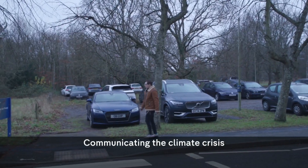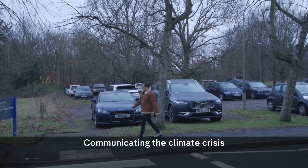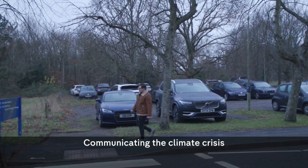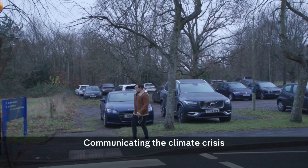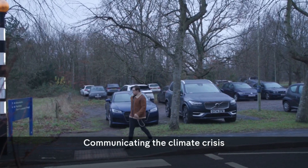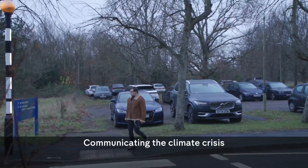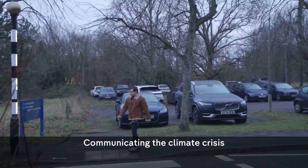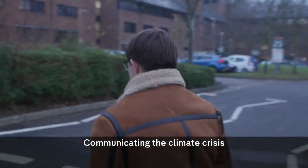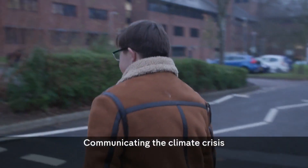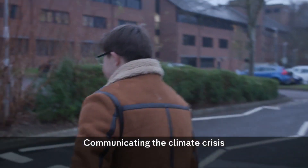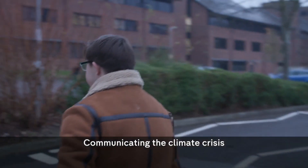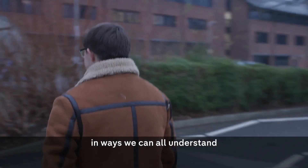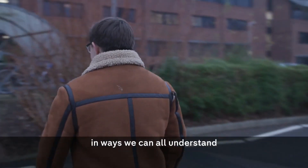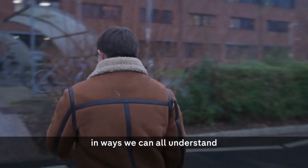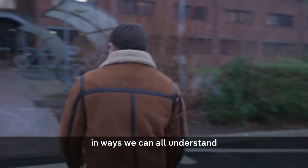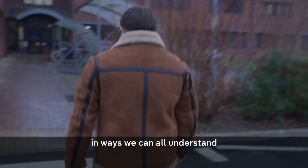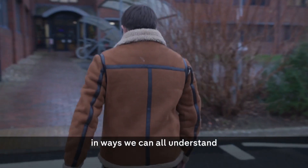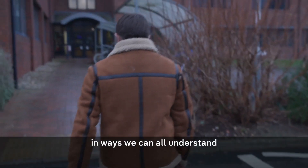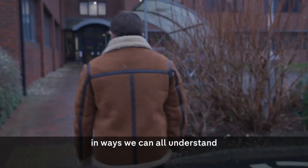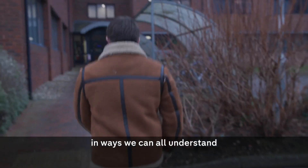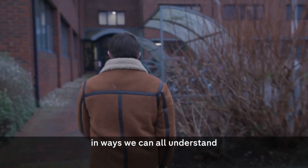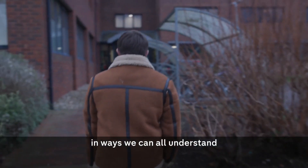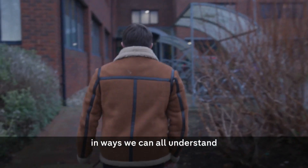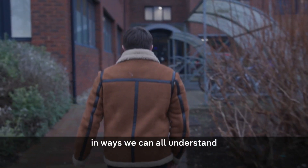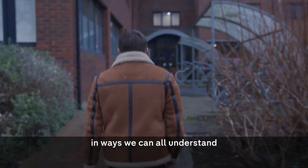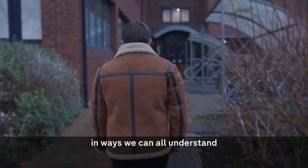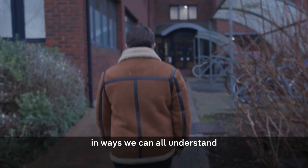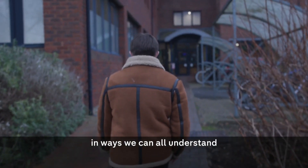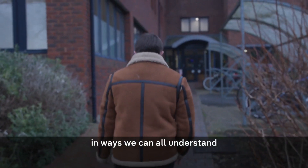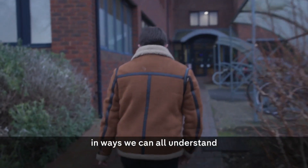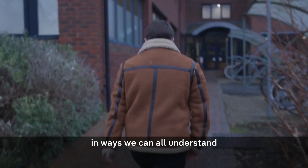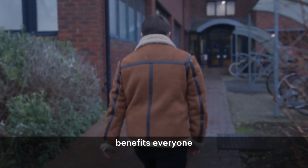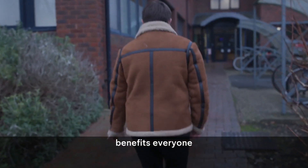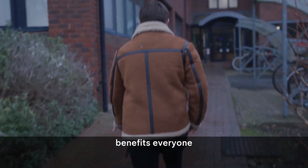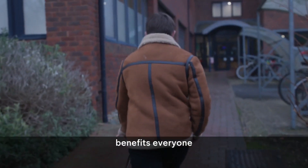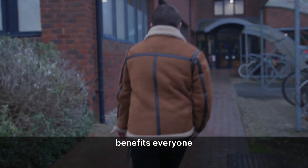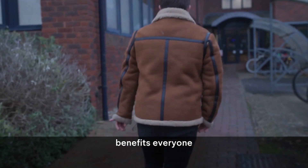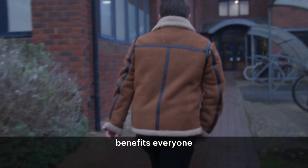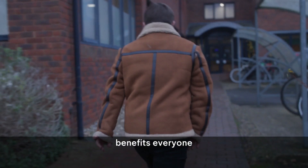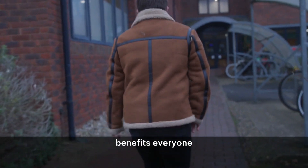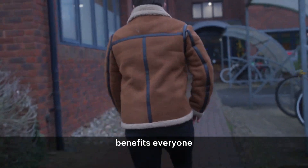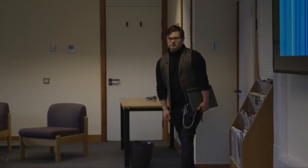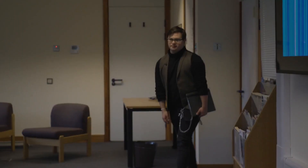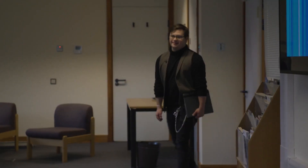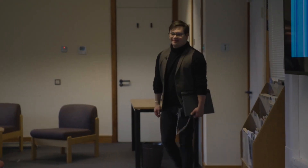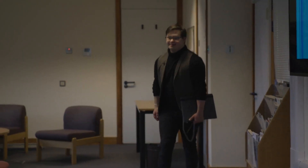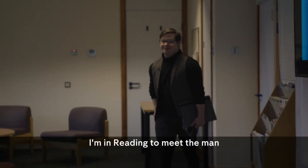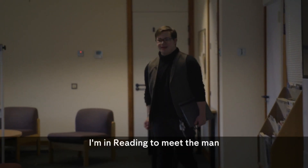Communicating the climate crisis in ways we can all understand benefits everyone. I'm in